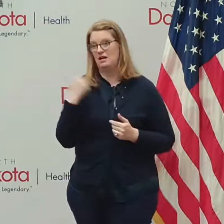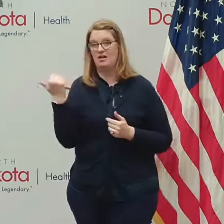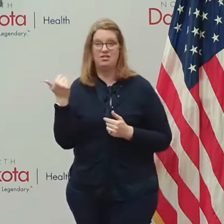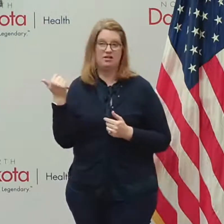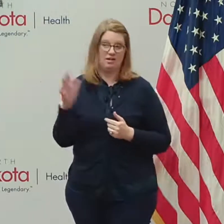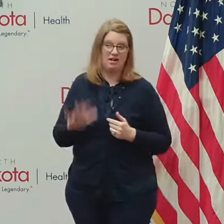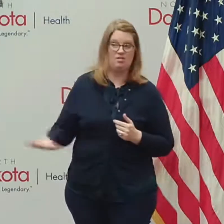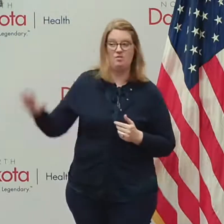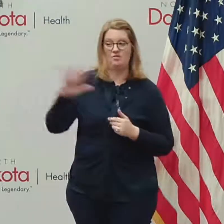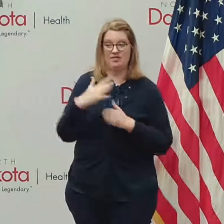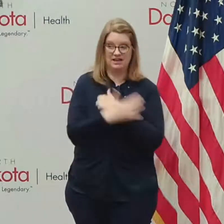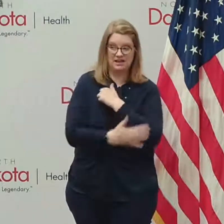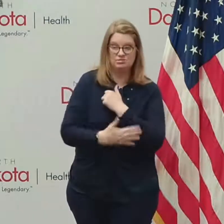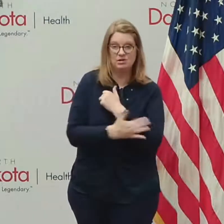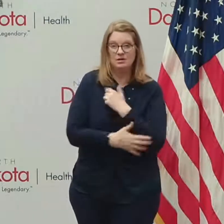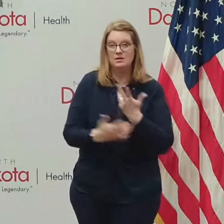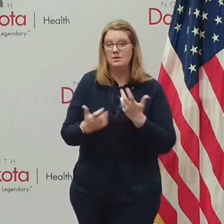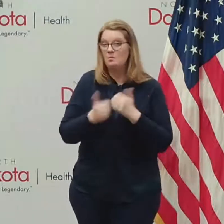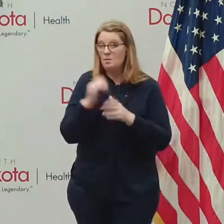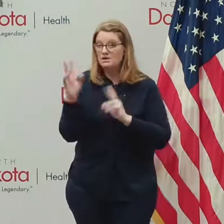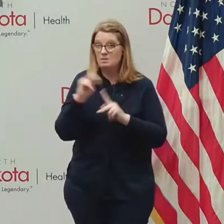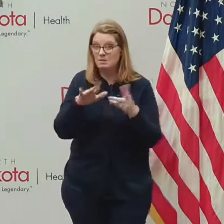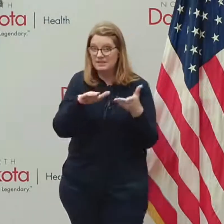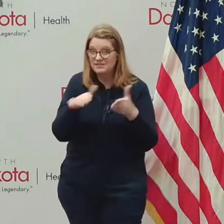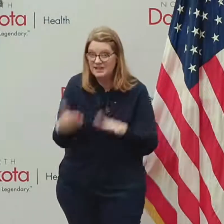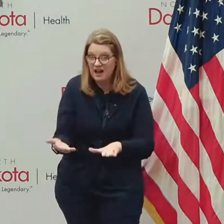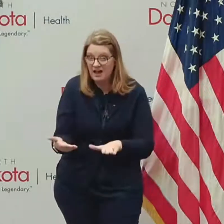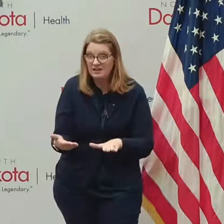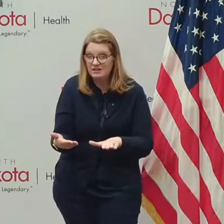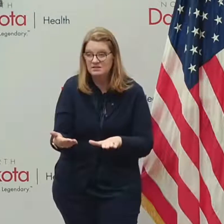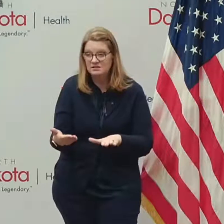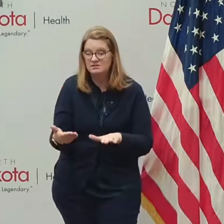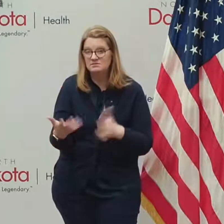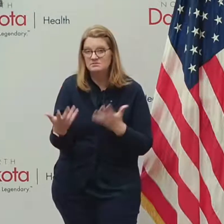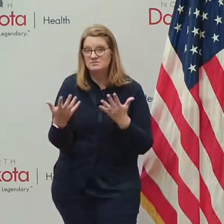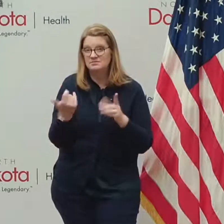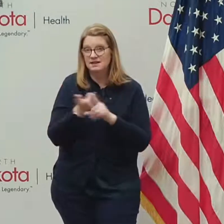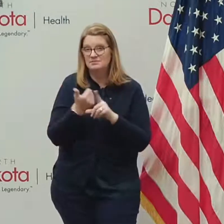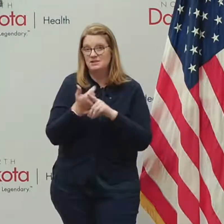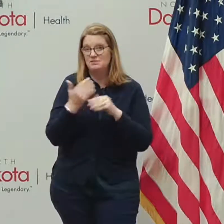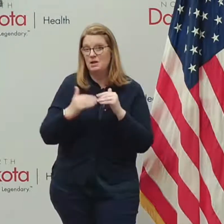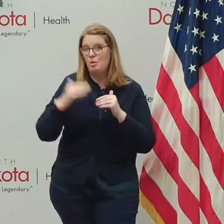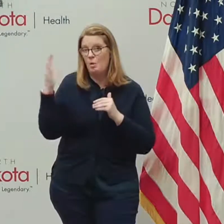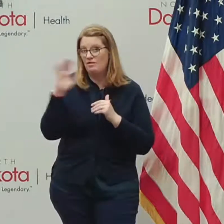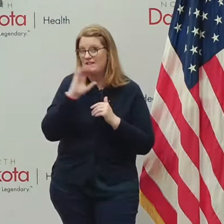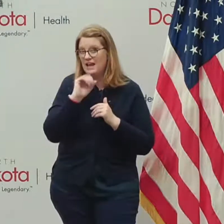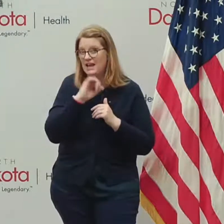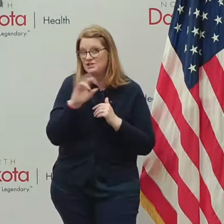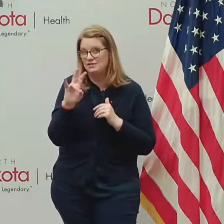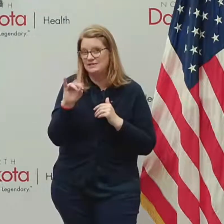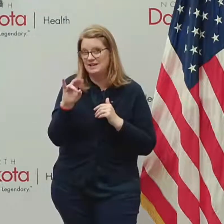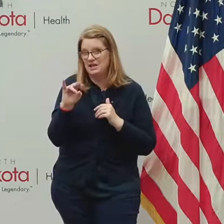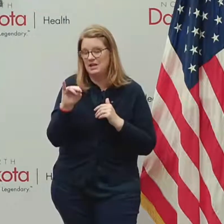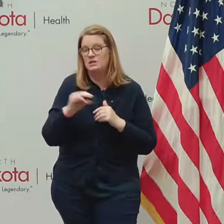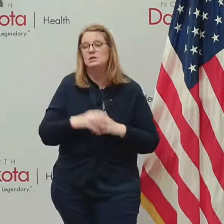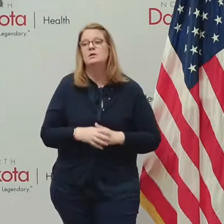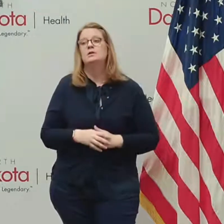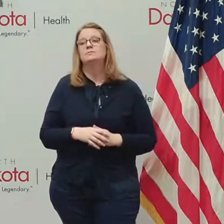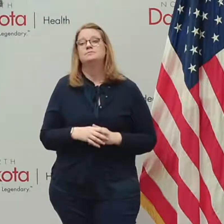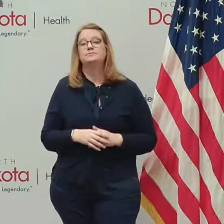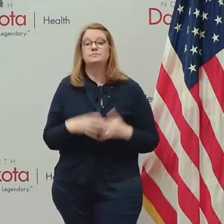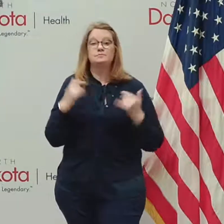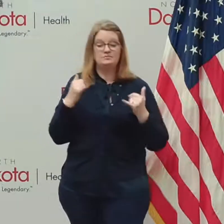people who have passed either with or from COVID in North Dakota have been over the age of 70. But again, when we take a look